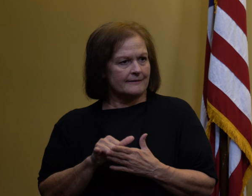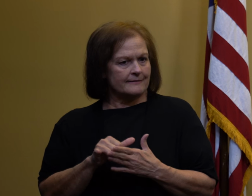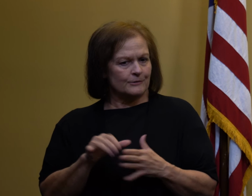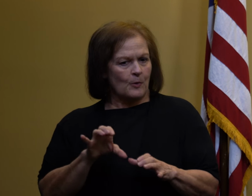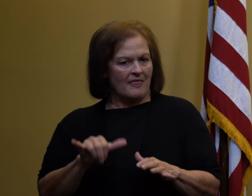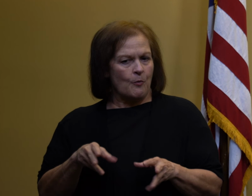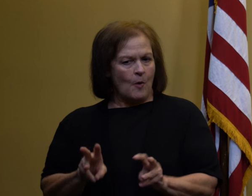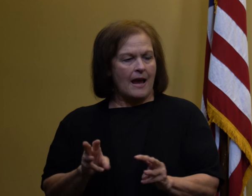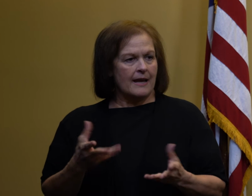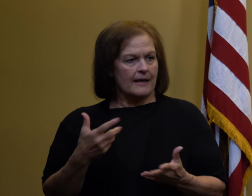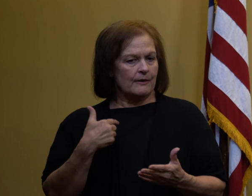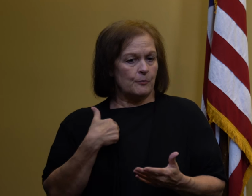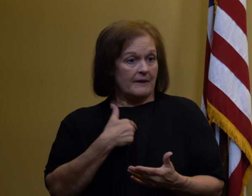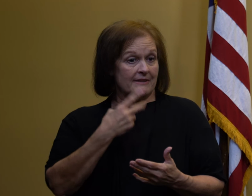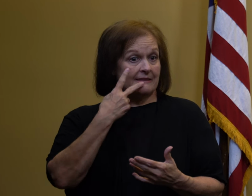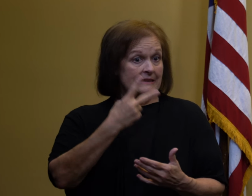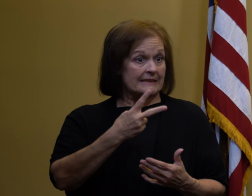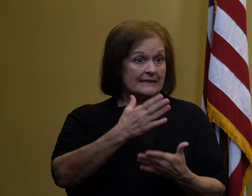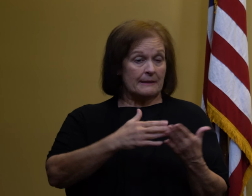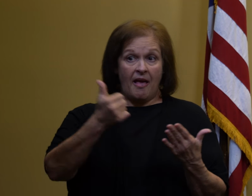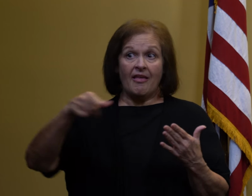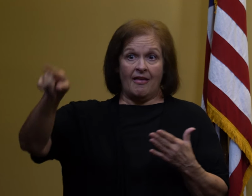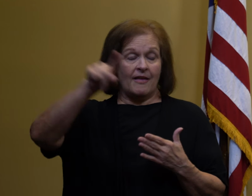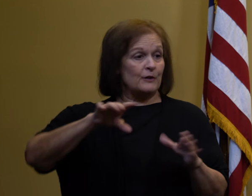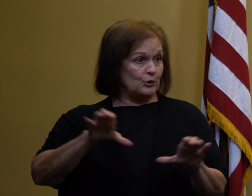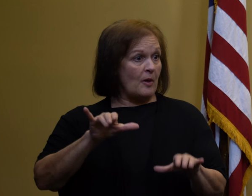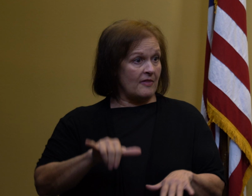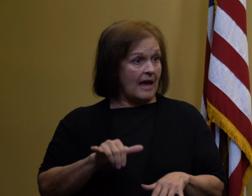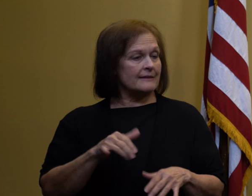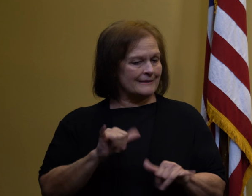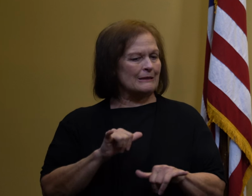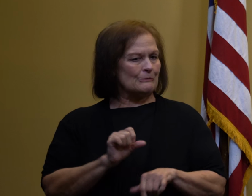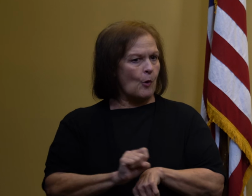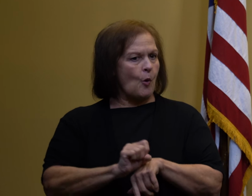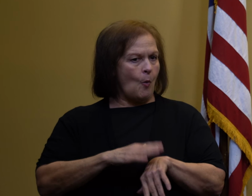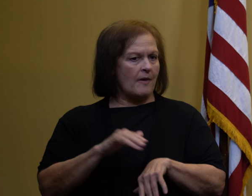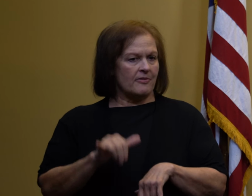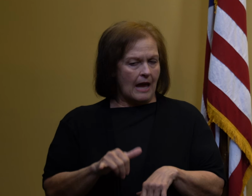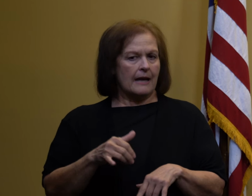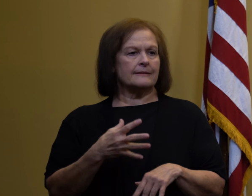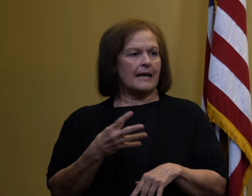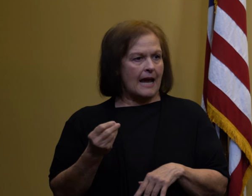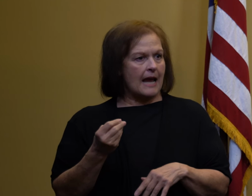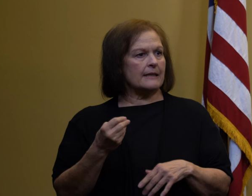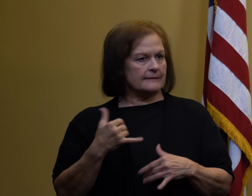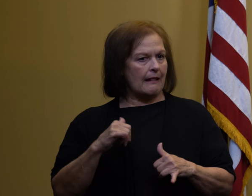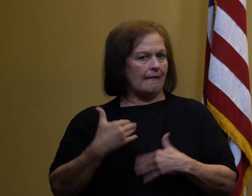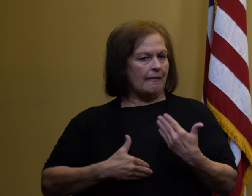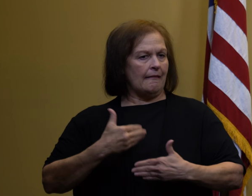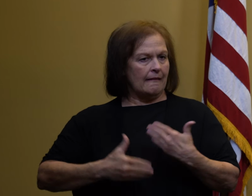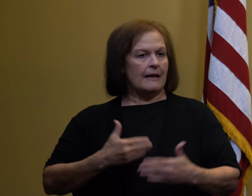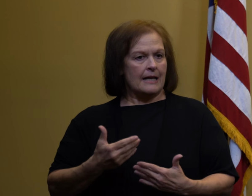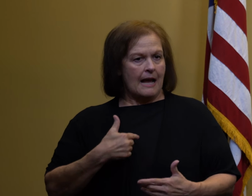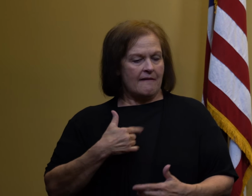and what we have seen in other municipalities. That is still a work in progress. And it's one, again, ongoing. So I